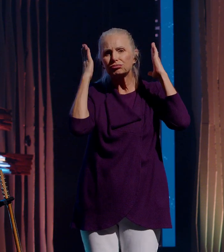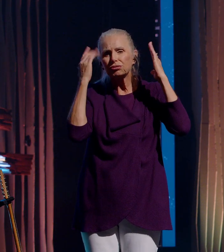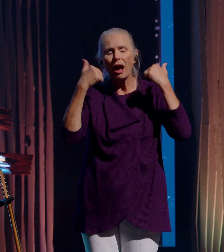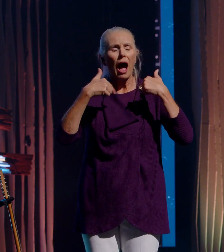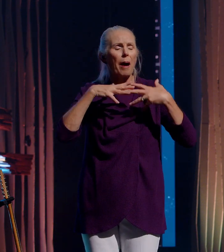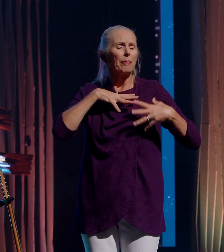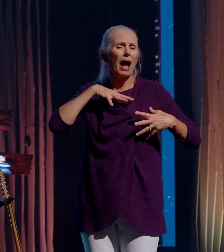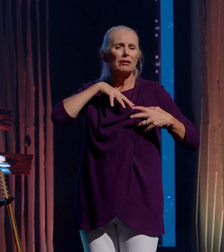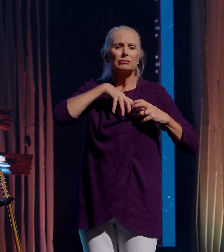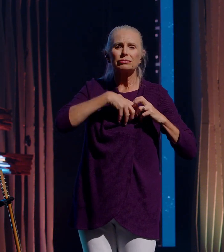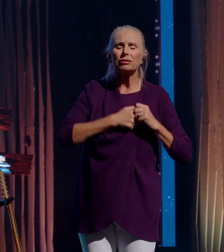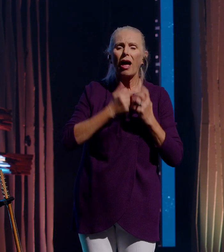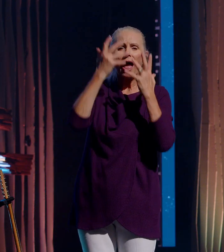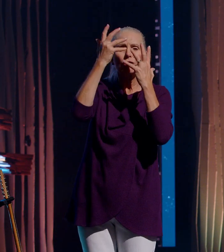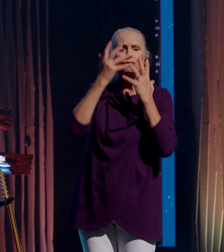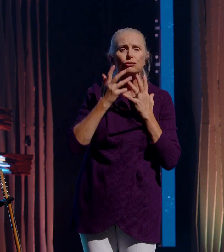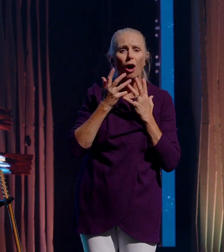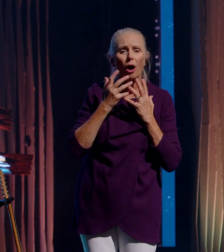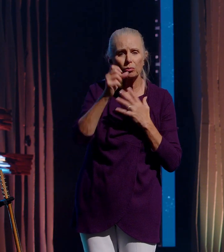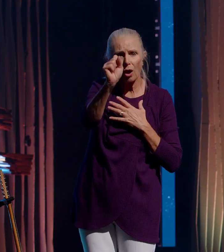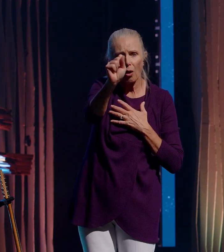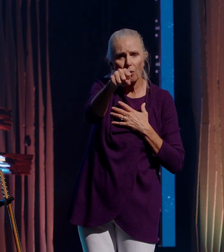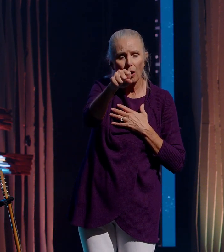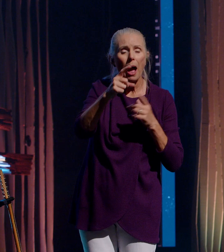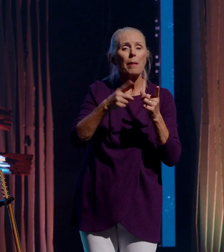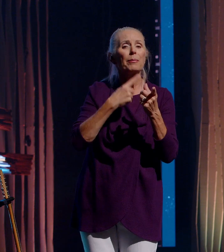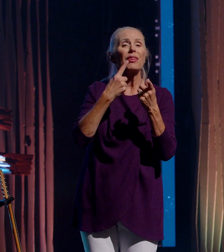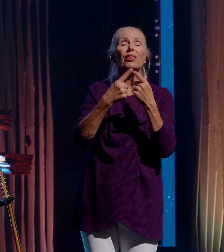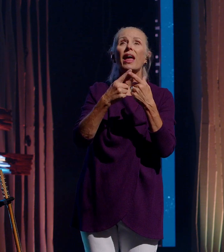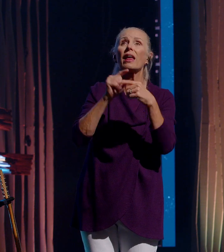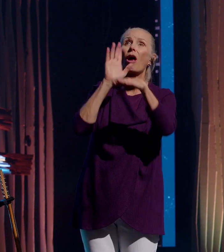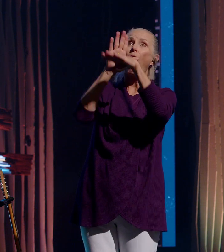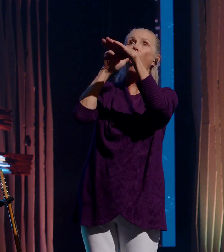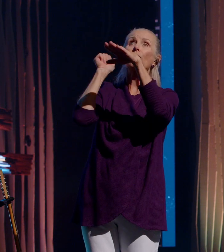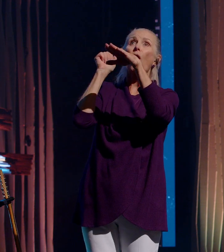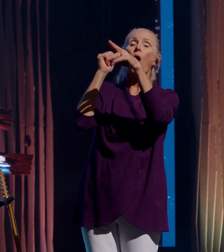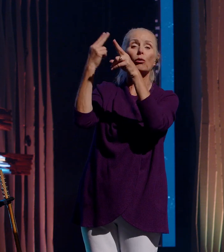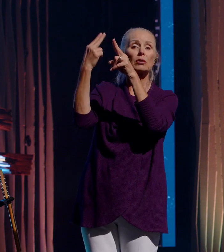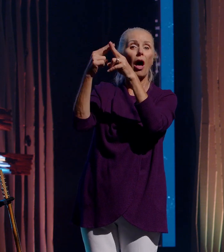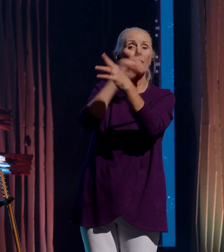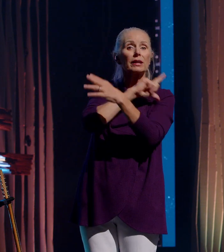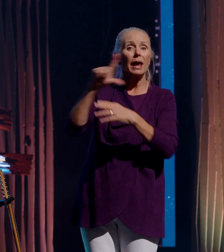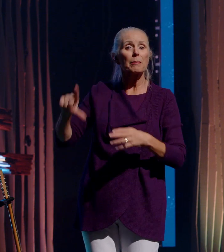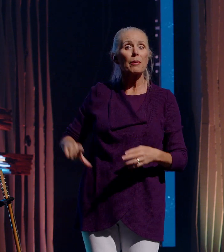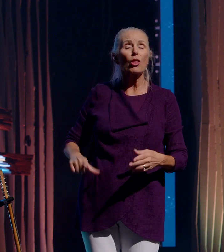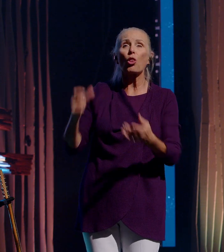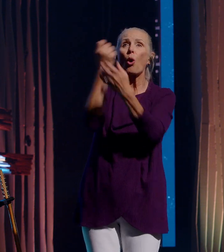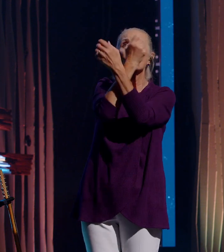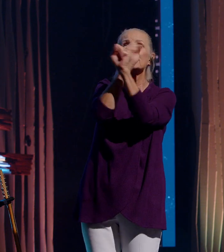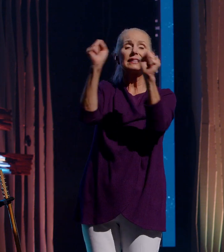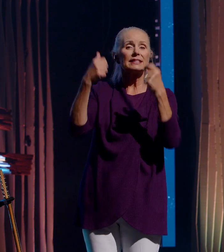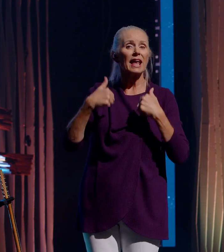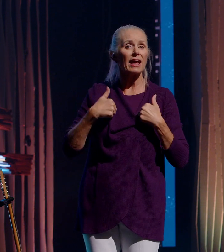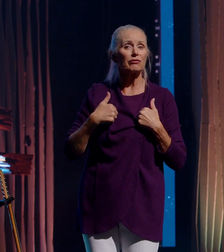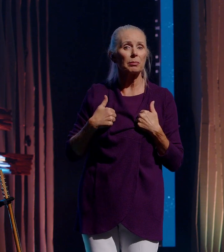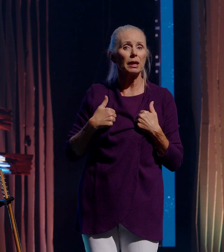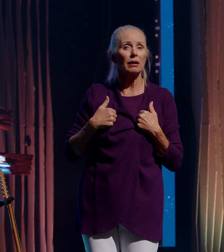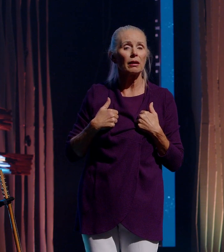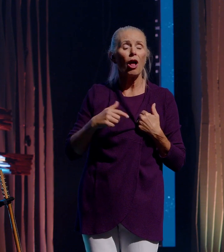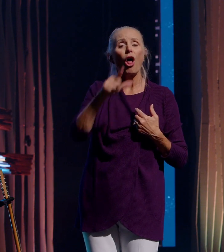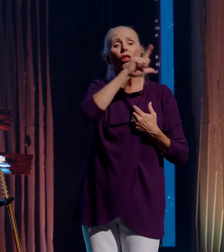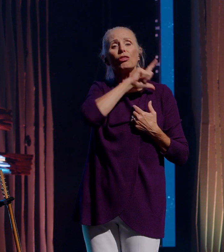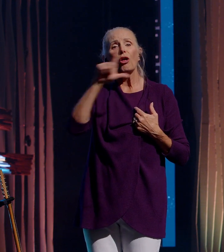by distress and sorrow. But then I called on the name of the Lord. Lord, save me. The Lord is gracious